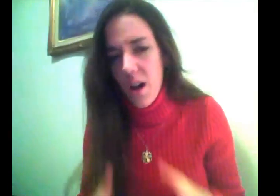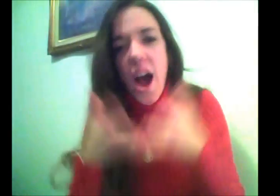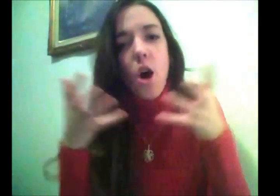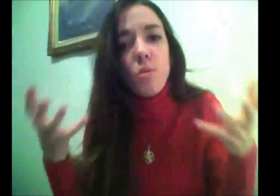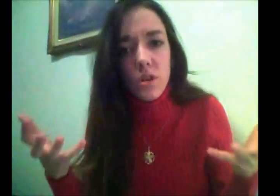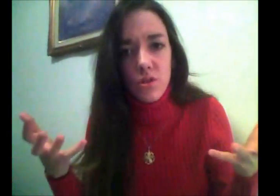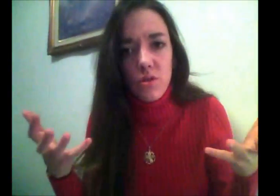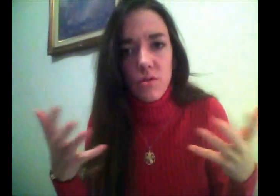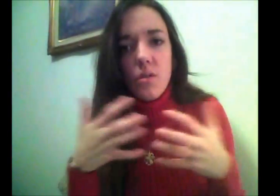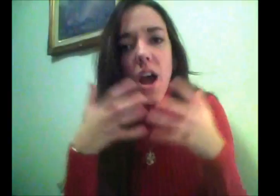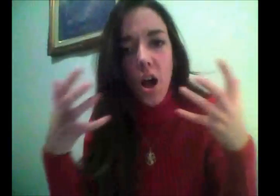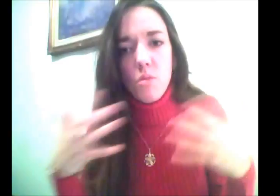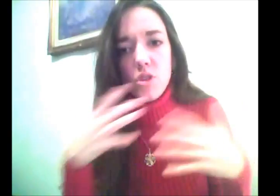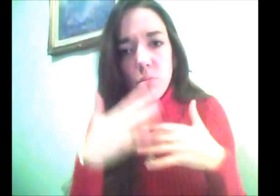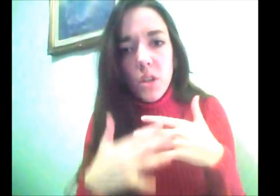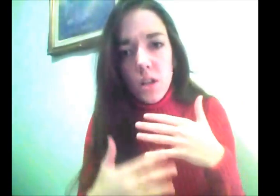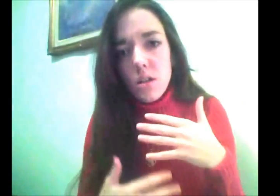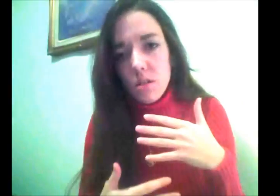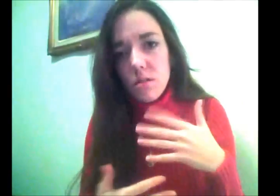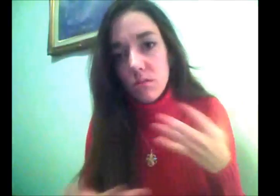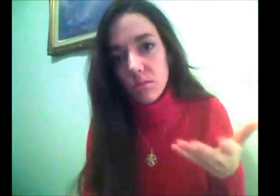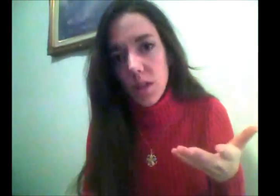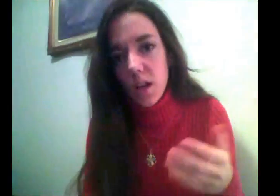How much blood? Okay.